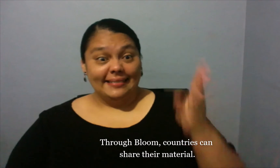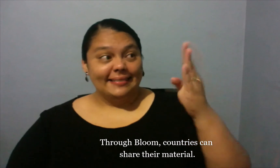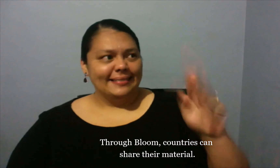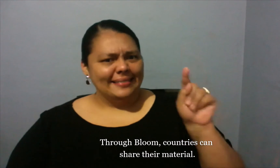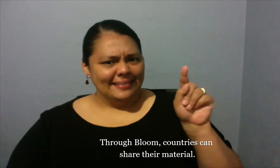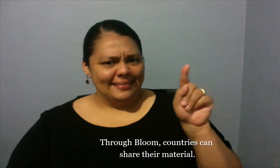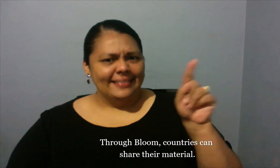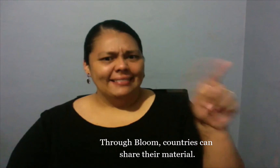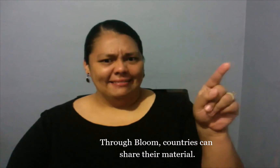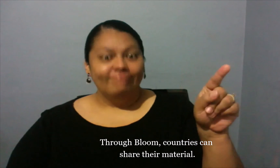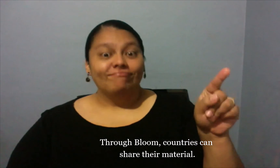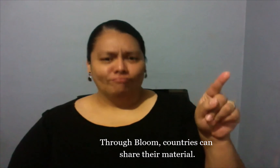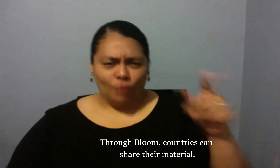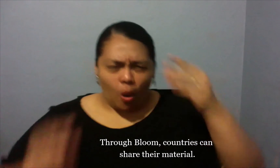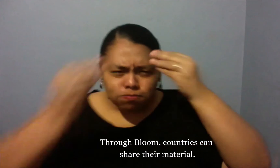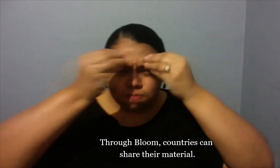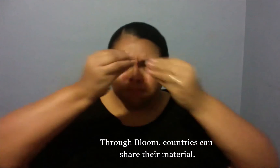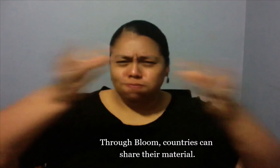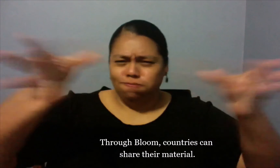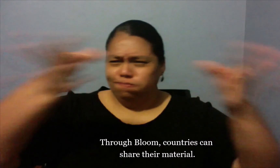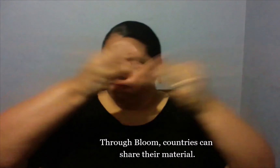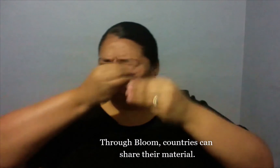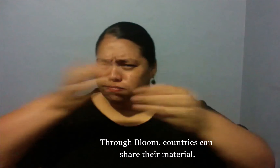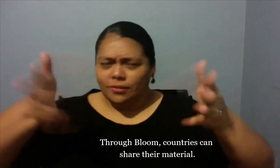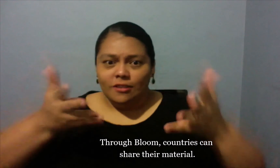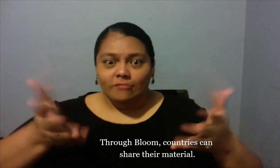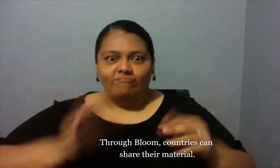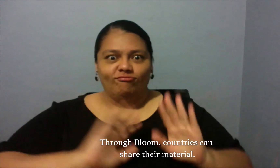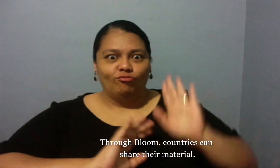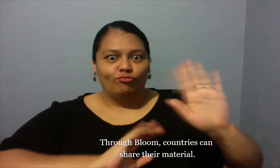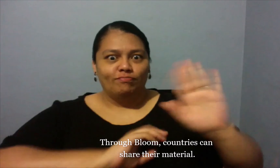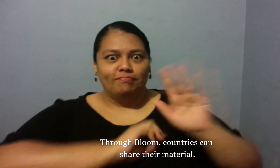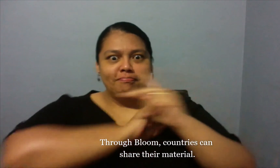Through Bloom, countries can share their material.